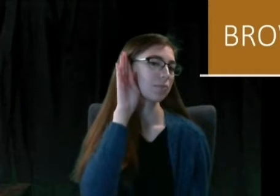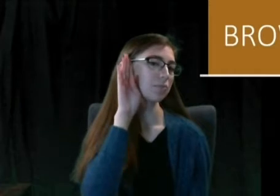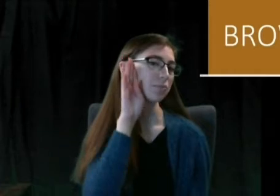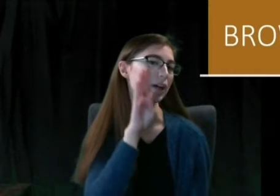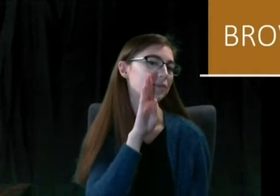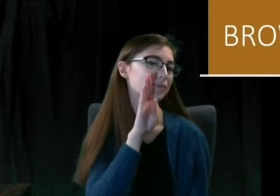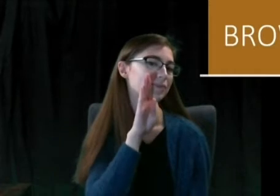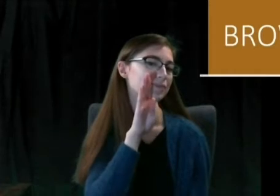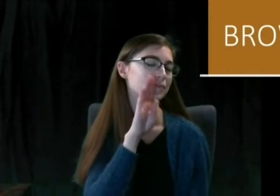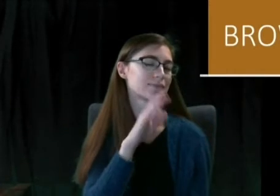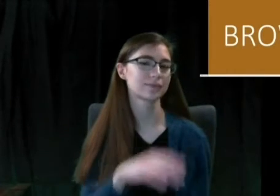Brown.